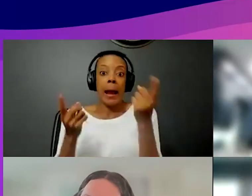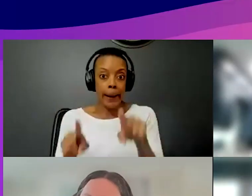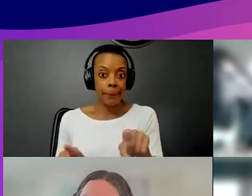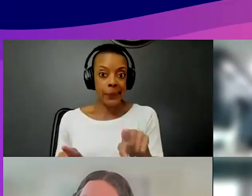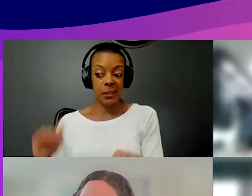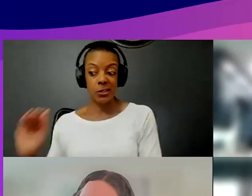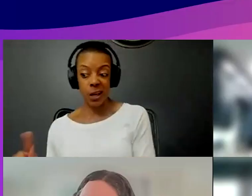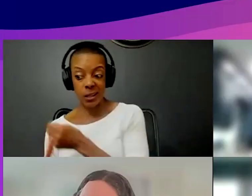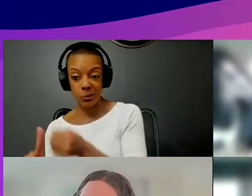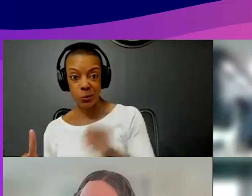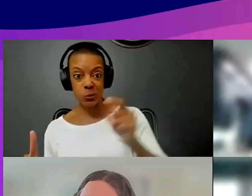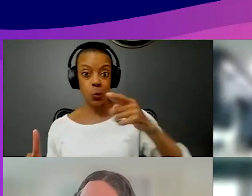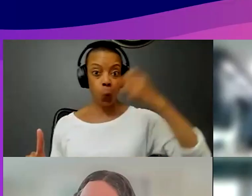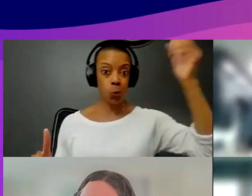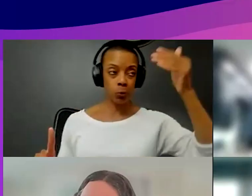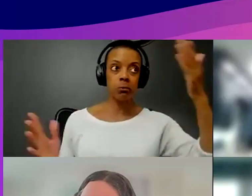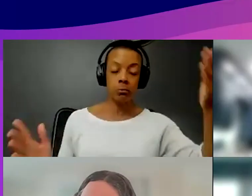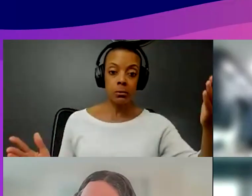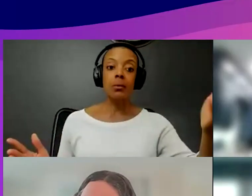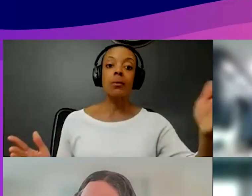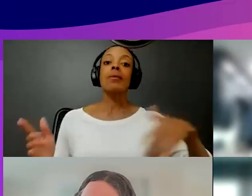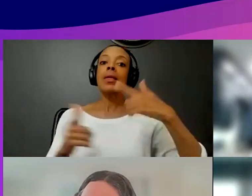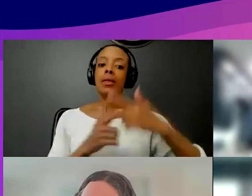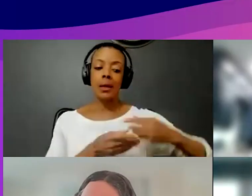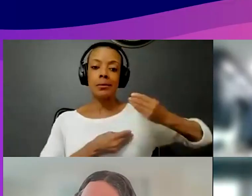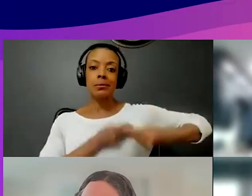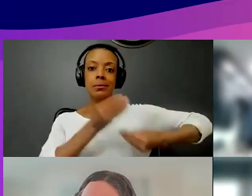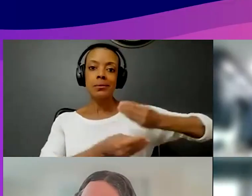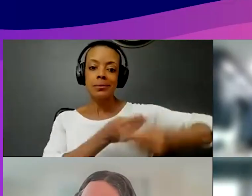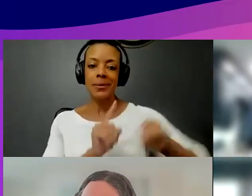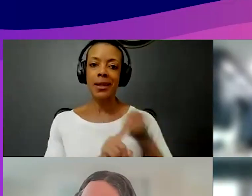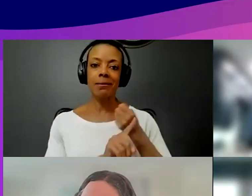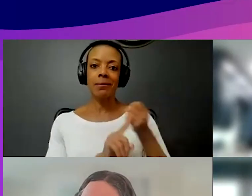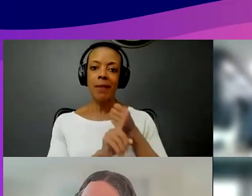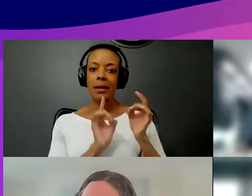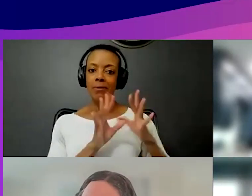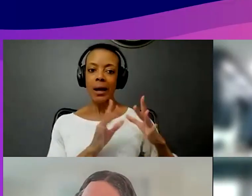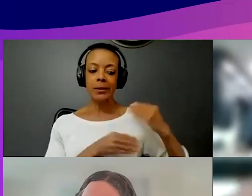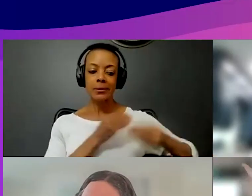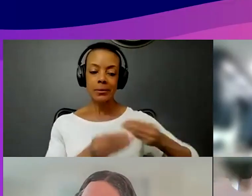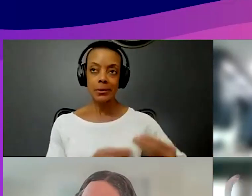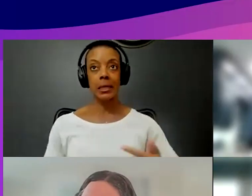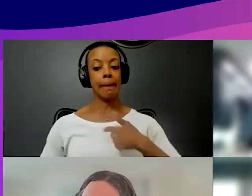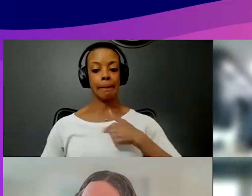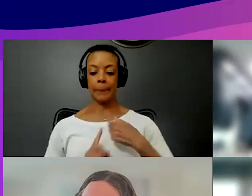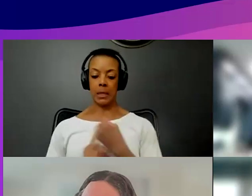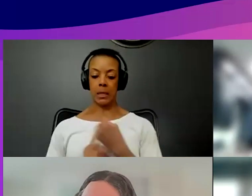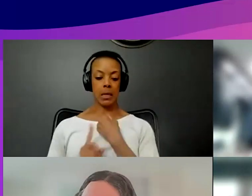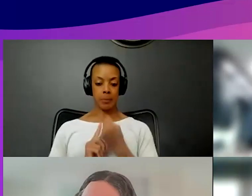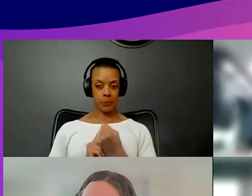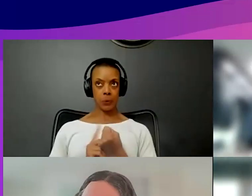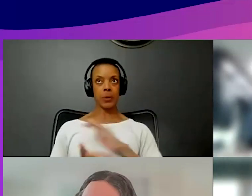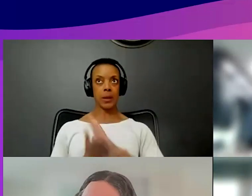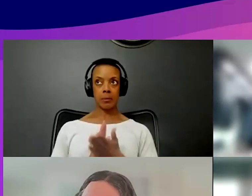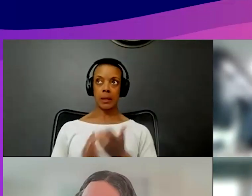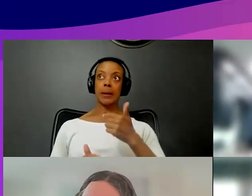that like this kind of intergenerational kind of transmission of violence of like if I was abused as a child, I'm more likely to abuse my